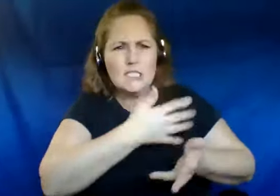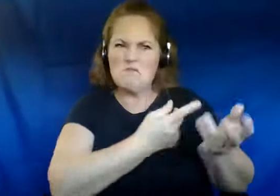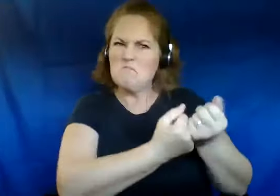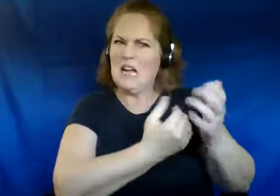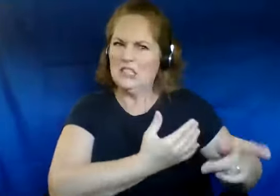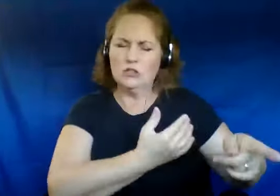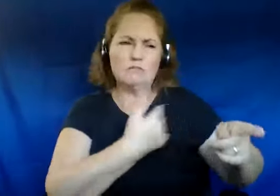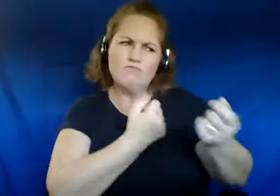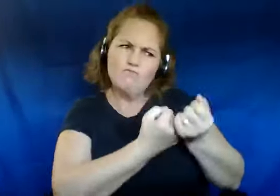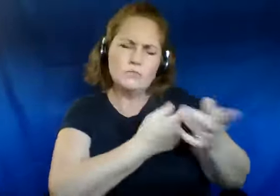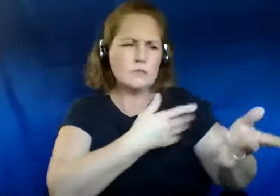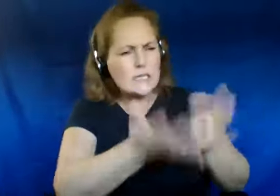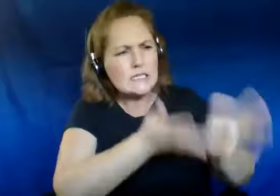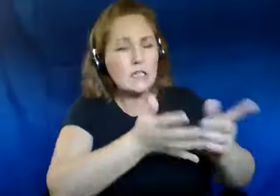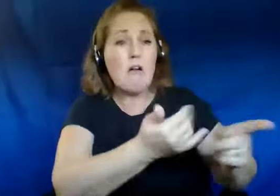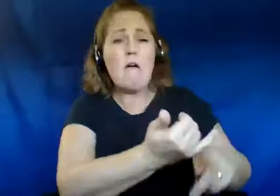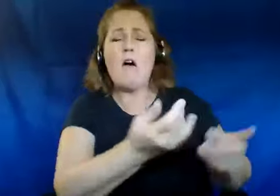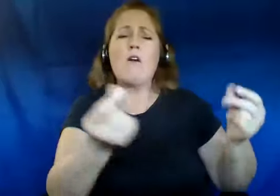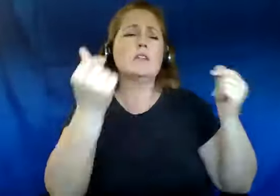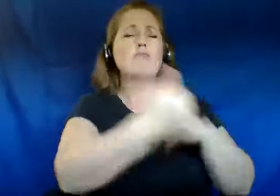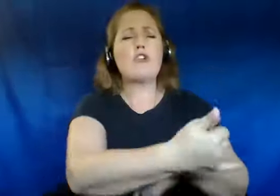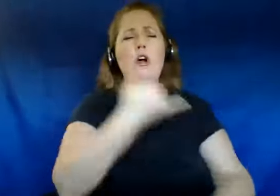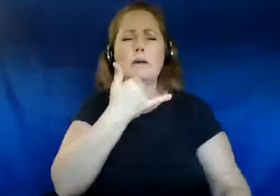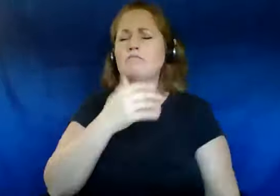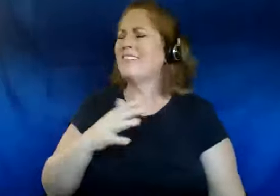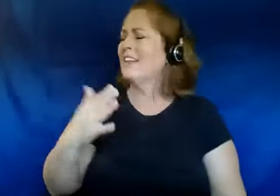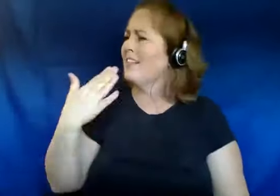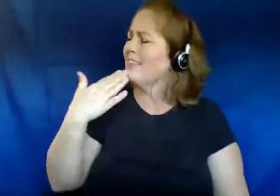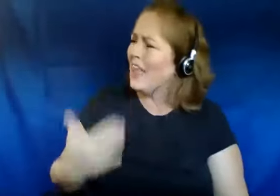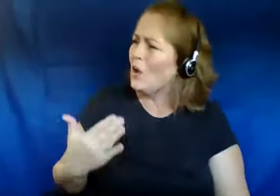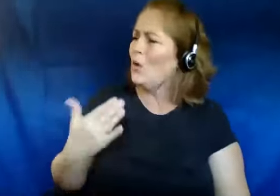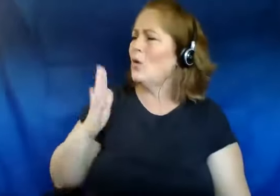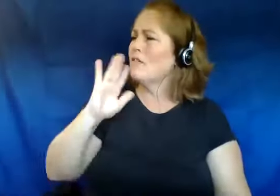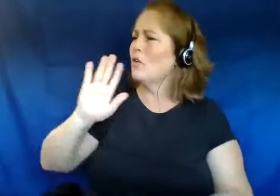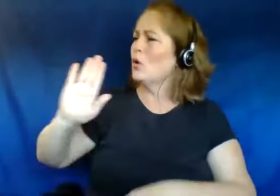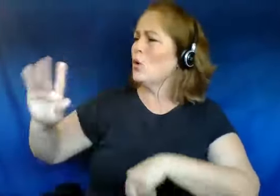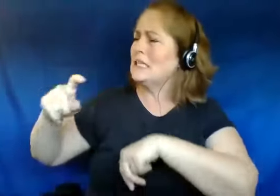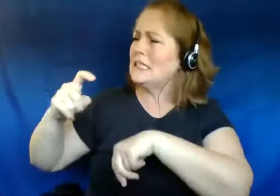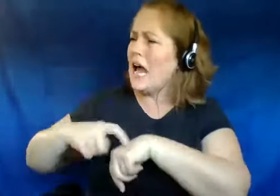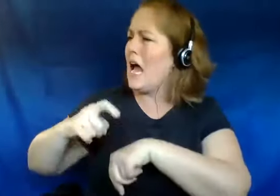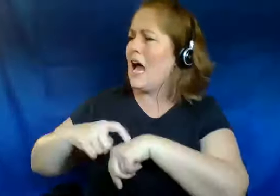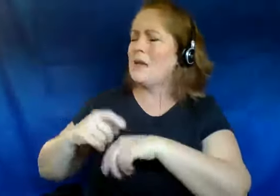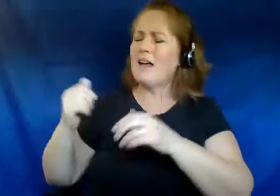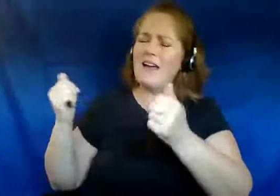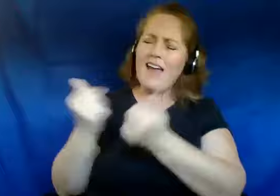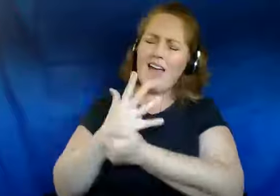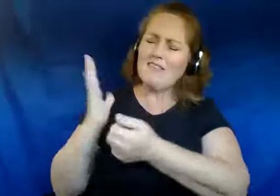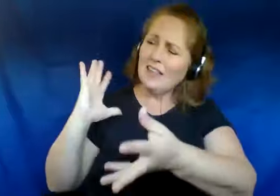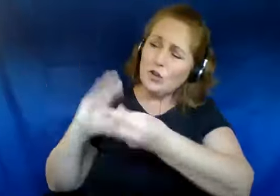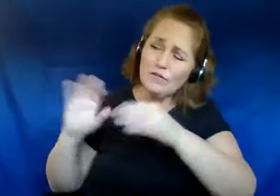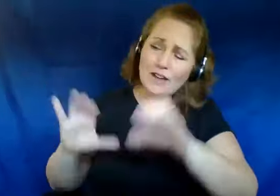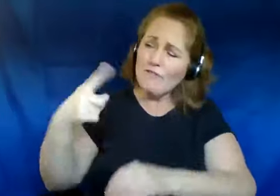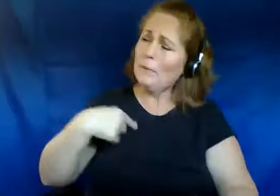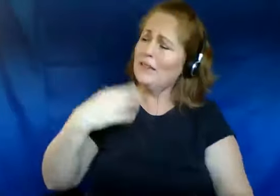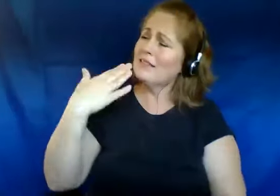she calls you on the phone and she says, "Thank you so much for your time and all you've done for me, but I